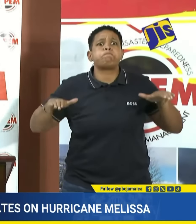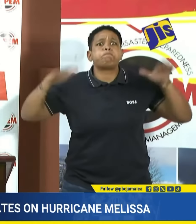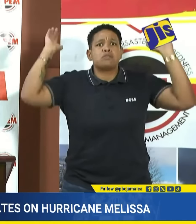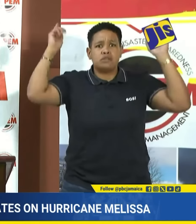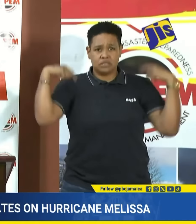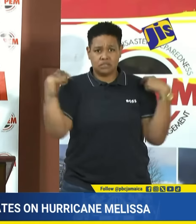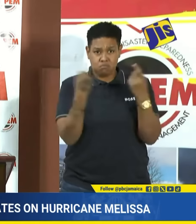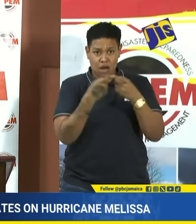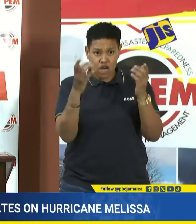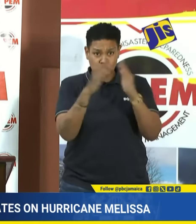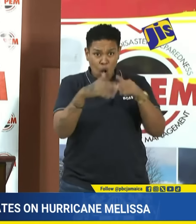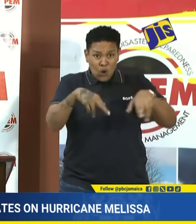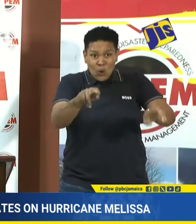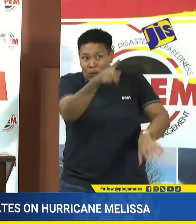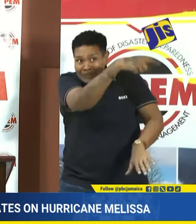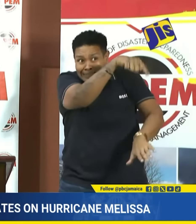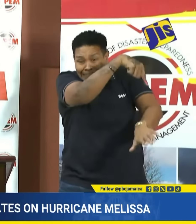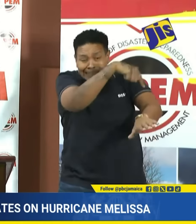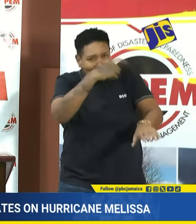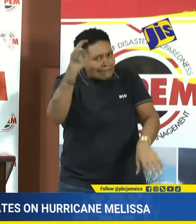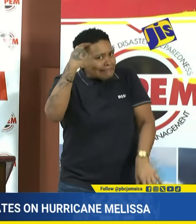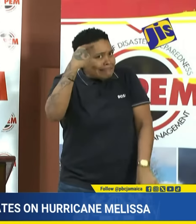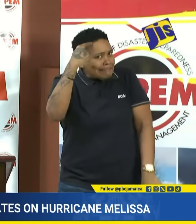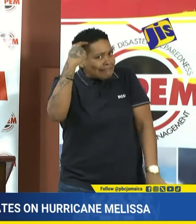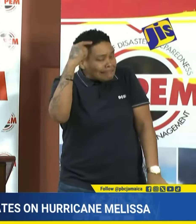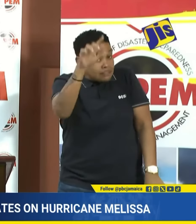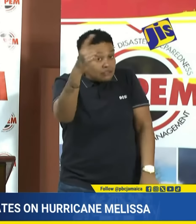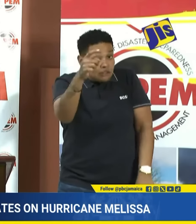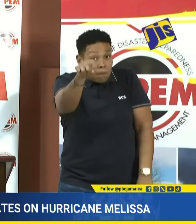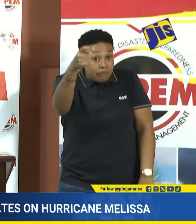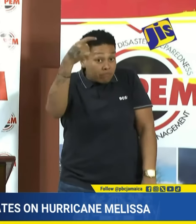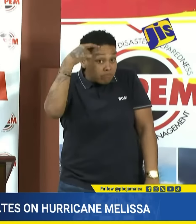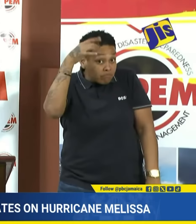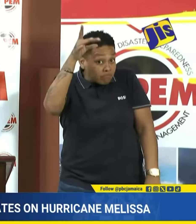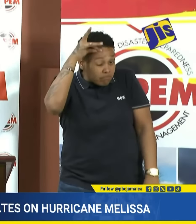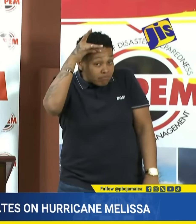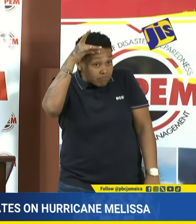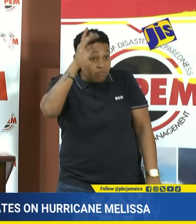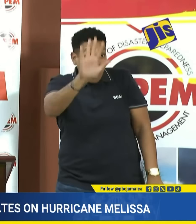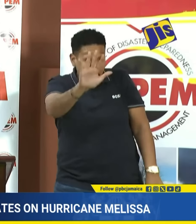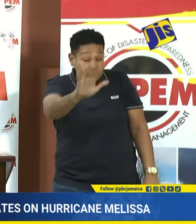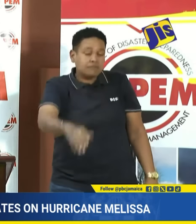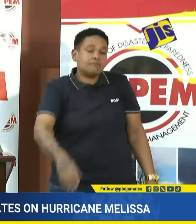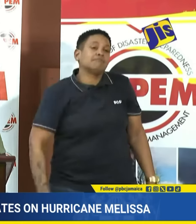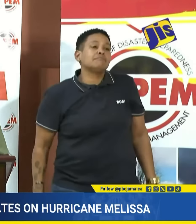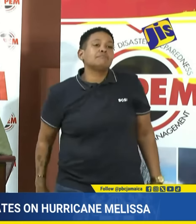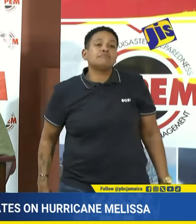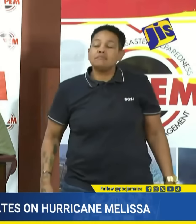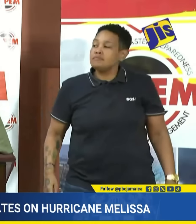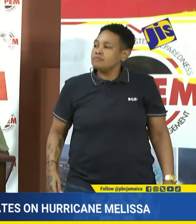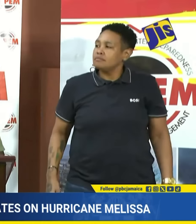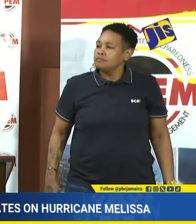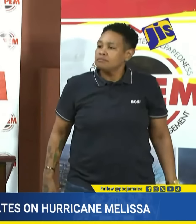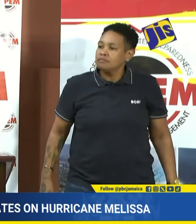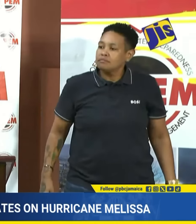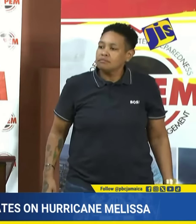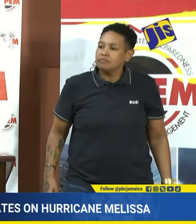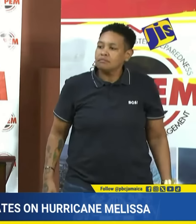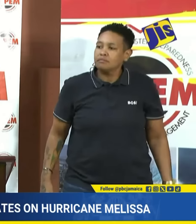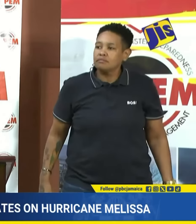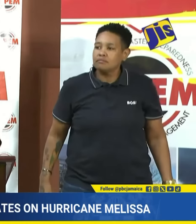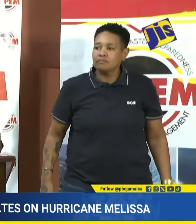Town Road. So that is something that everybody needs to bear in mind. All right, Minister, I just wanted